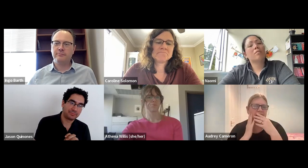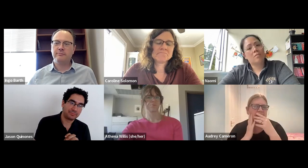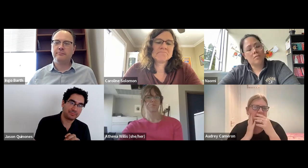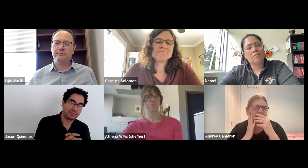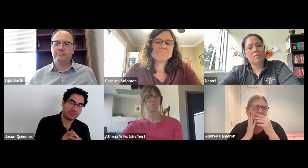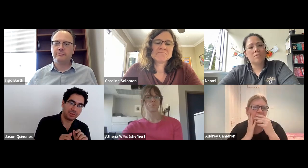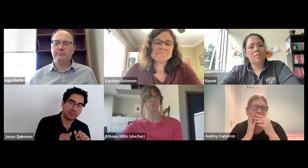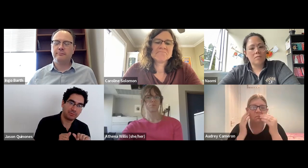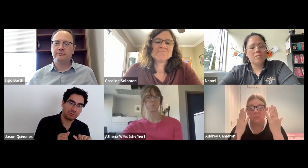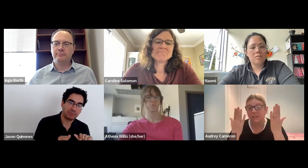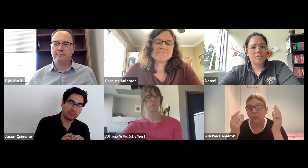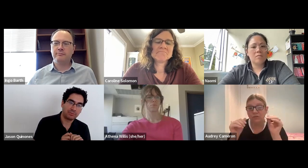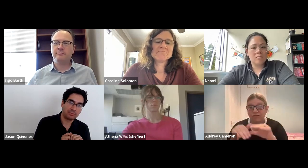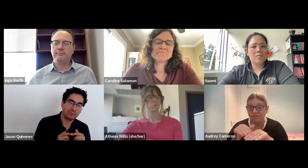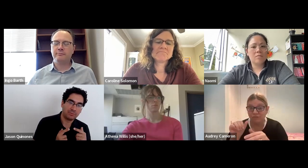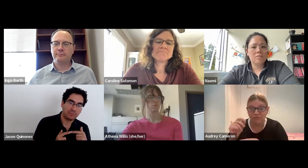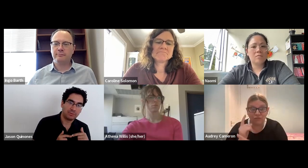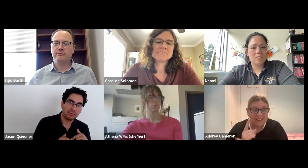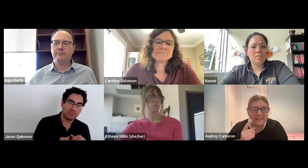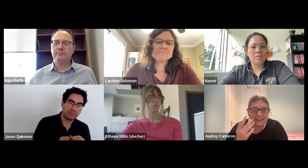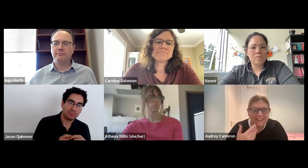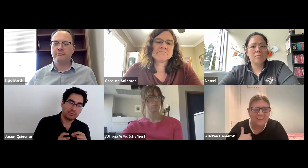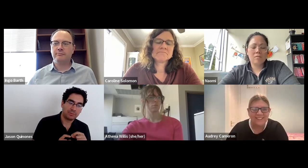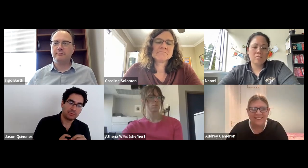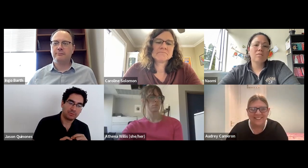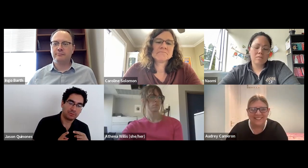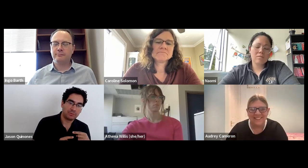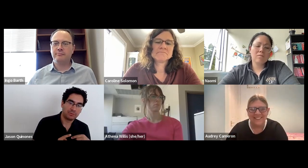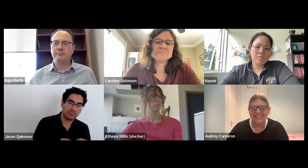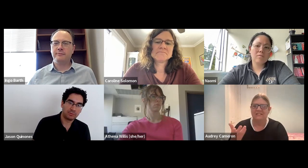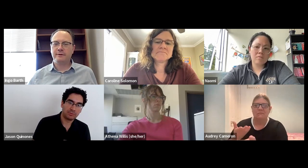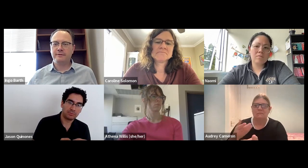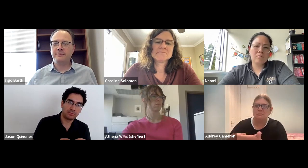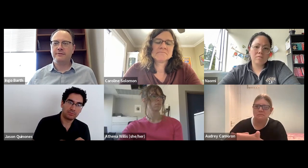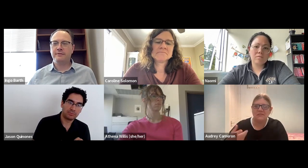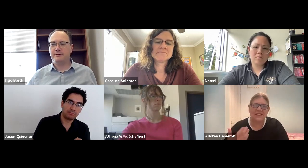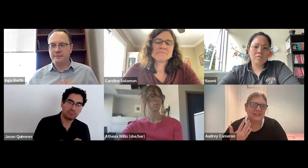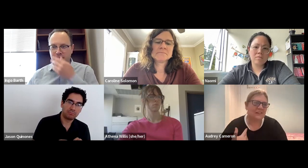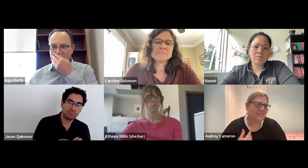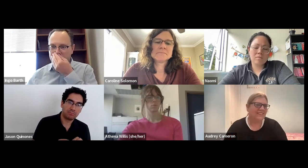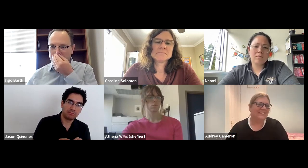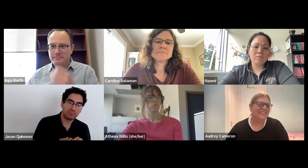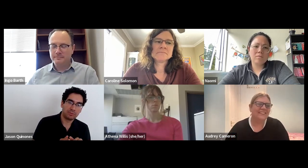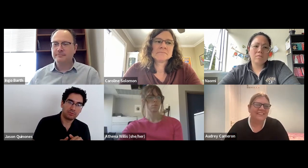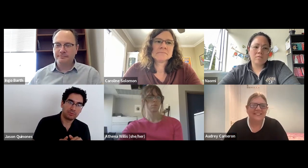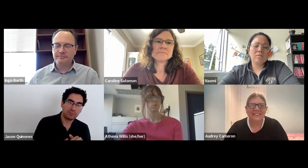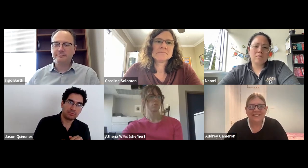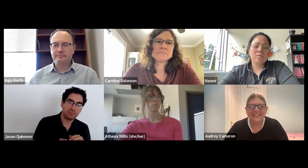In BSL, this is how we would represent it. I don't know if that's right or not. Yeah, we could, it's up for discussion.